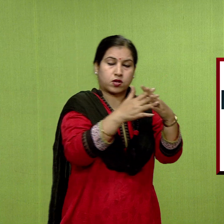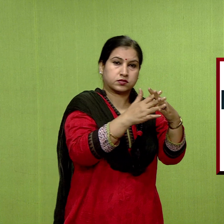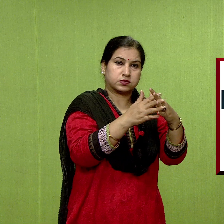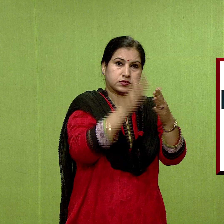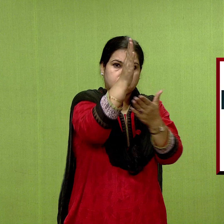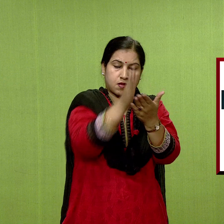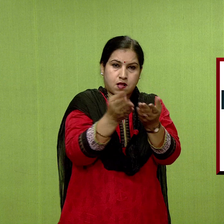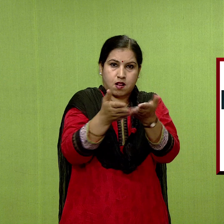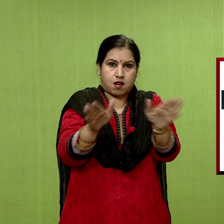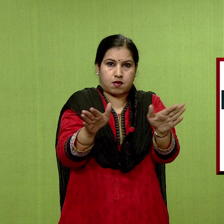part.